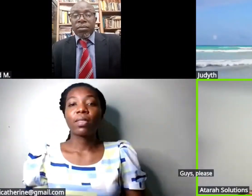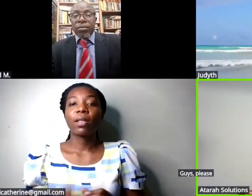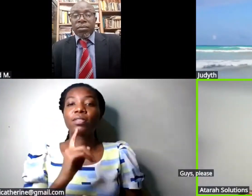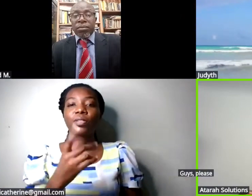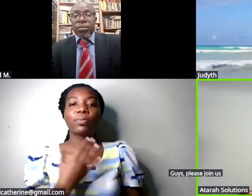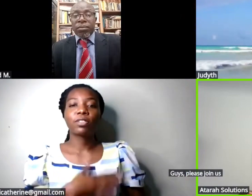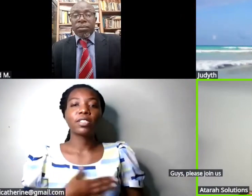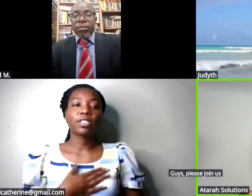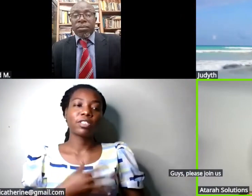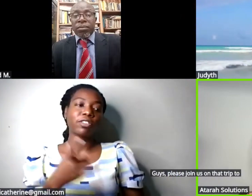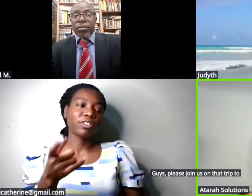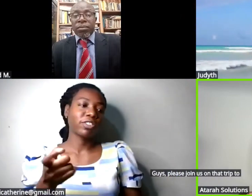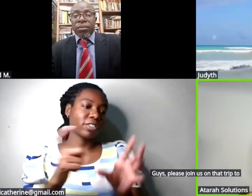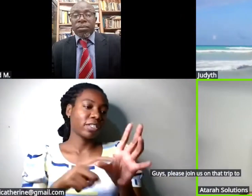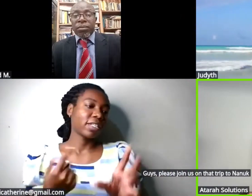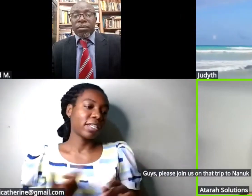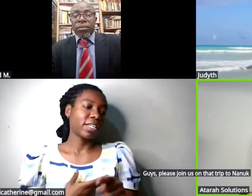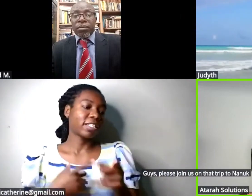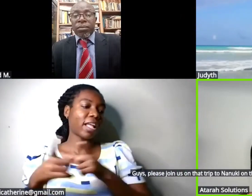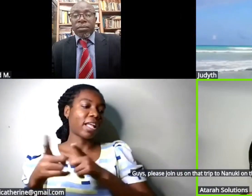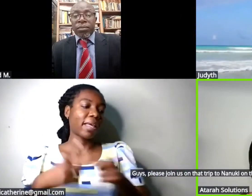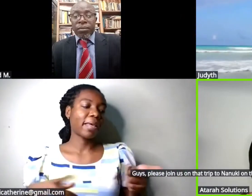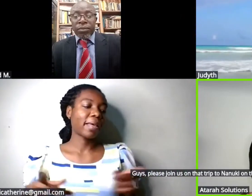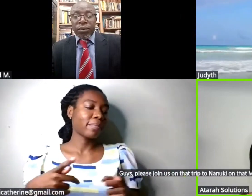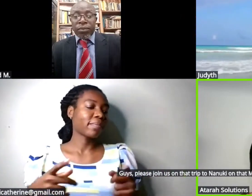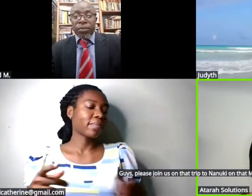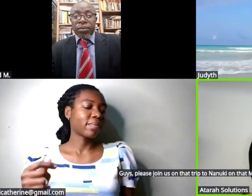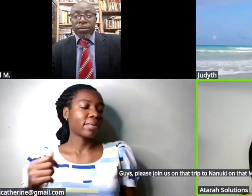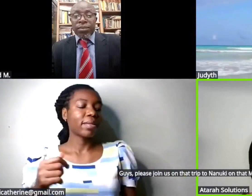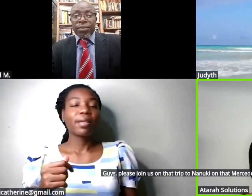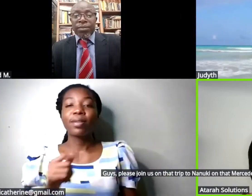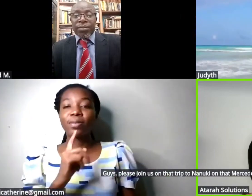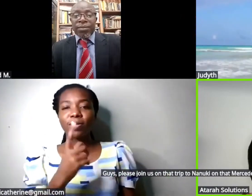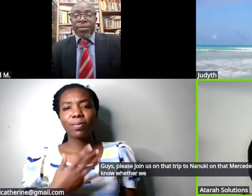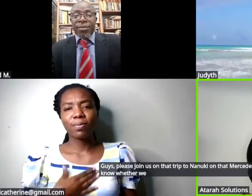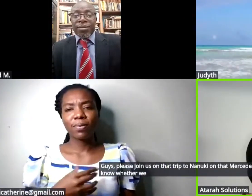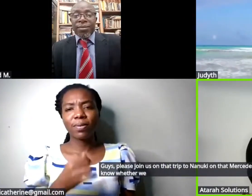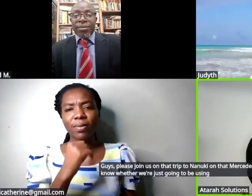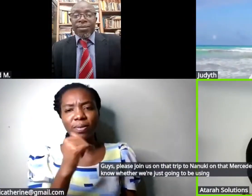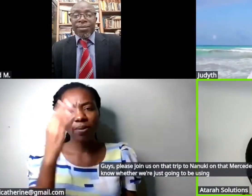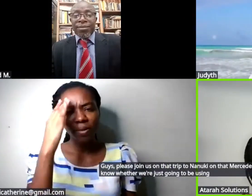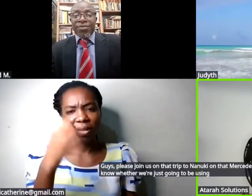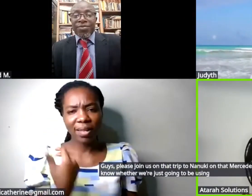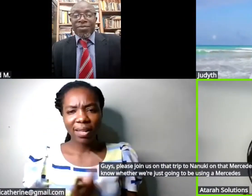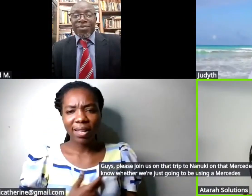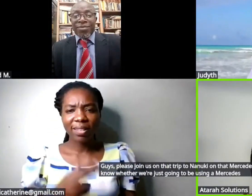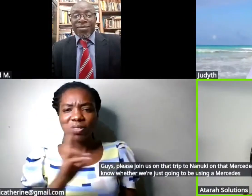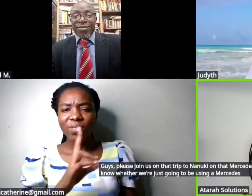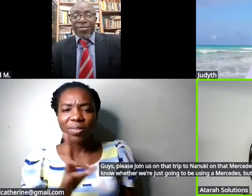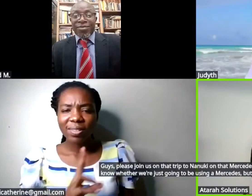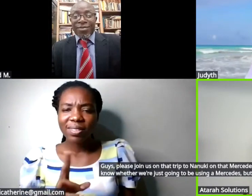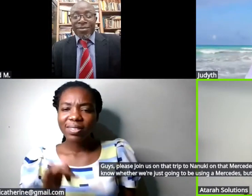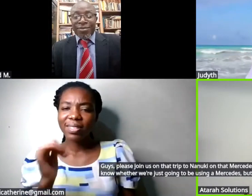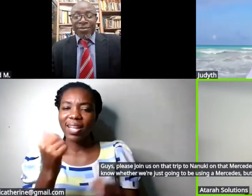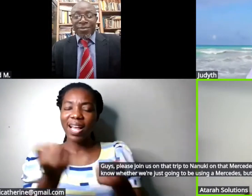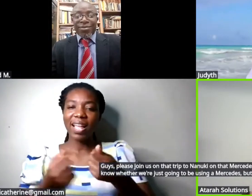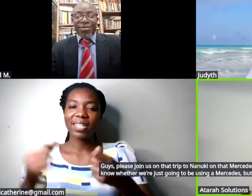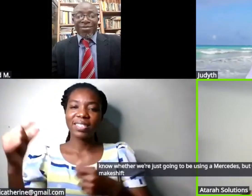the trip to Nanyuki on that Mercedes. Okay, I don't know whether we're just going to be using a Mercedes, but we shall try and